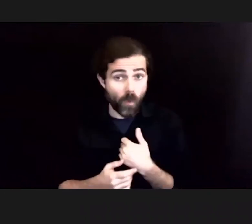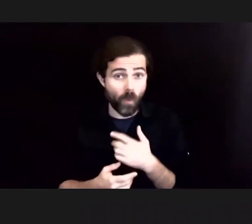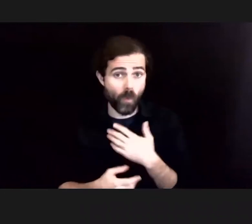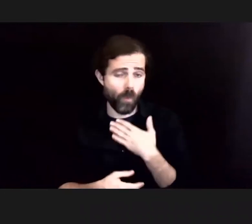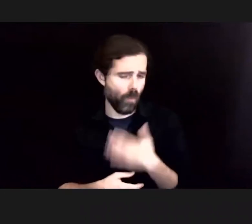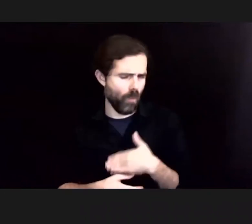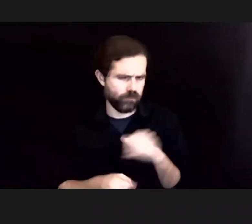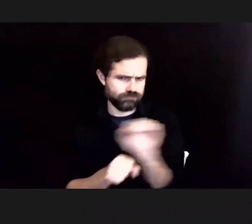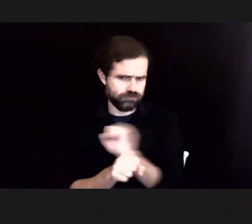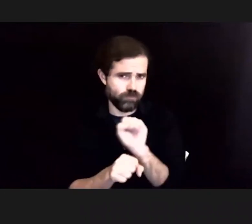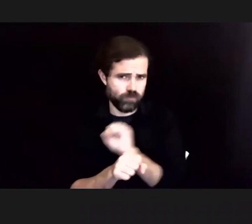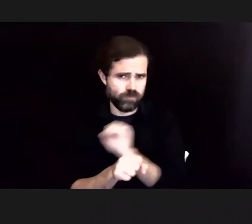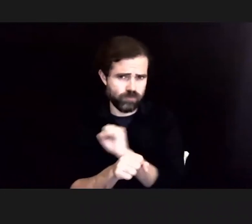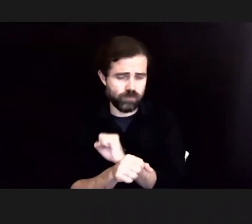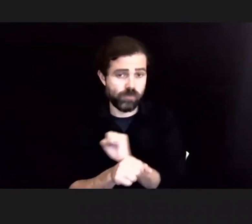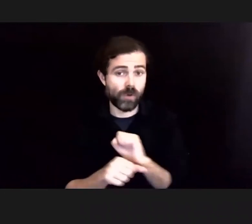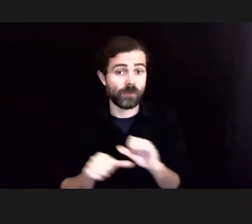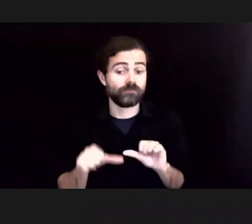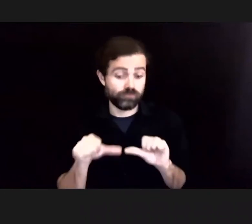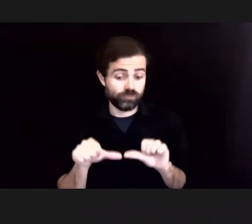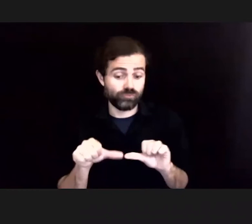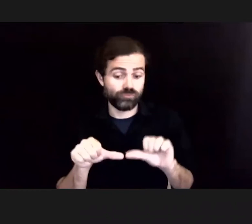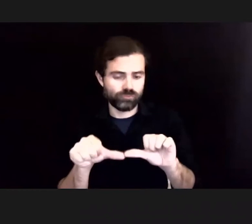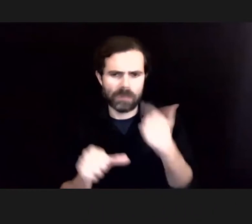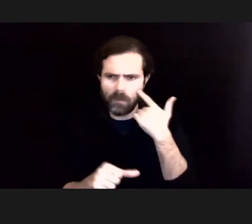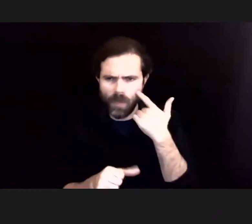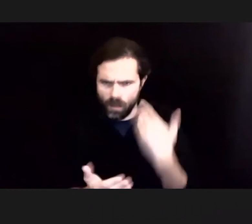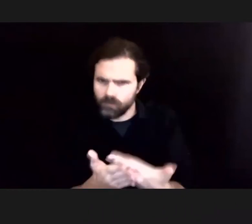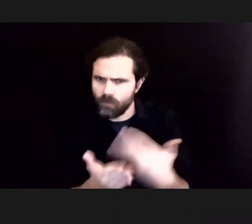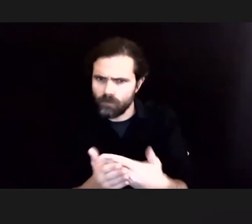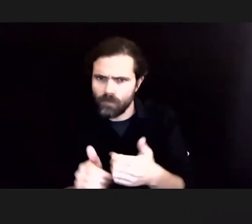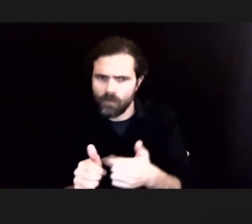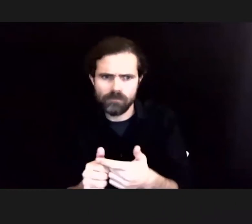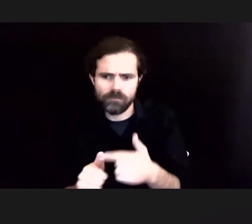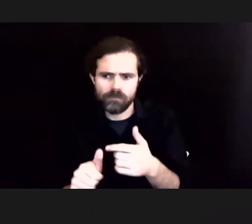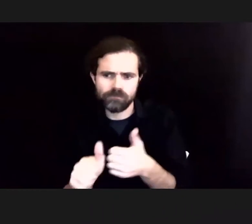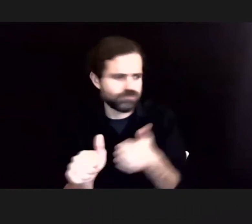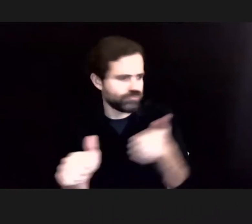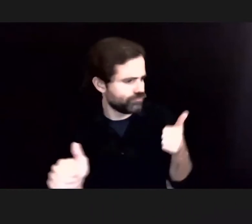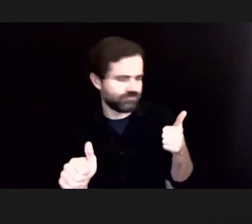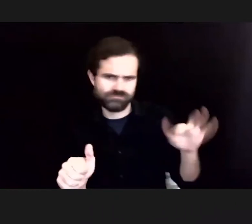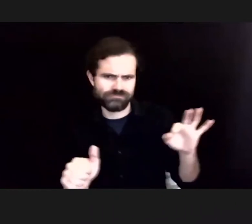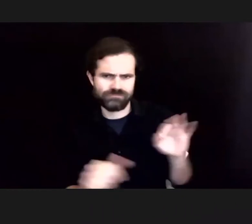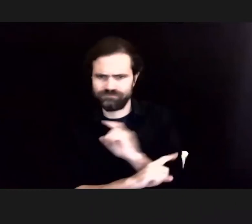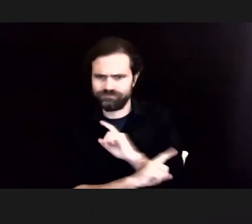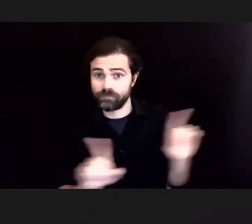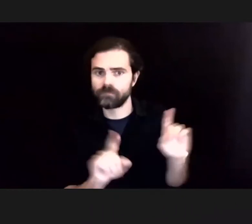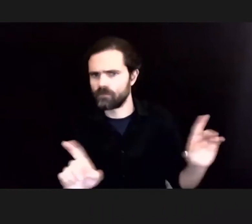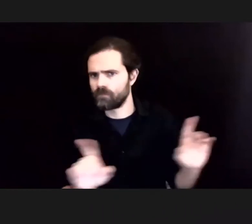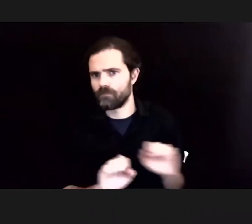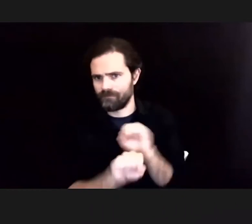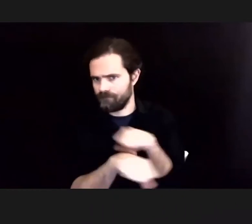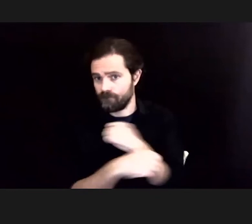that nobody is left behind. I am very fortunate also because I coordinate the Disability Thematic Network